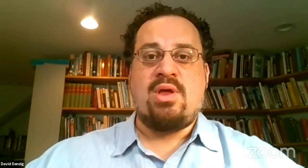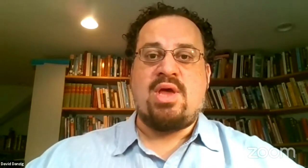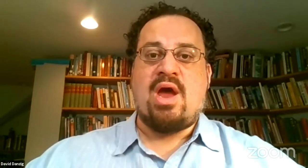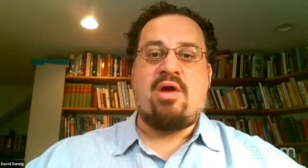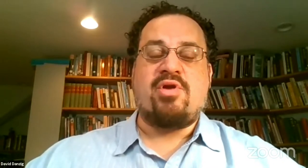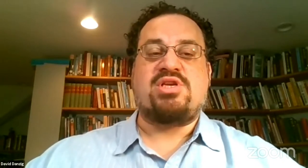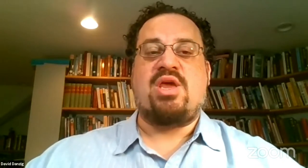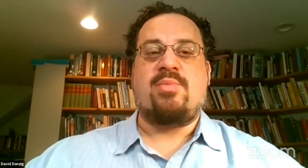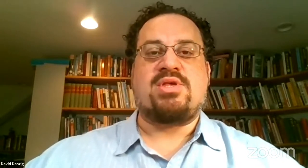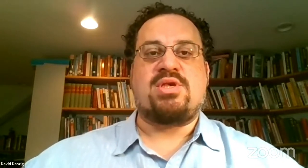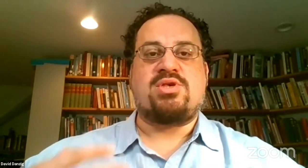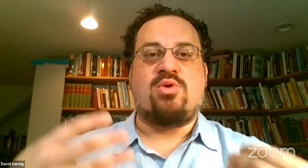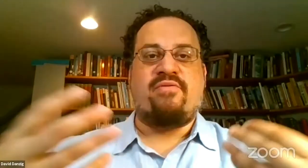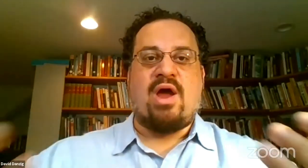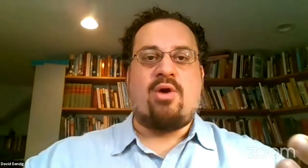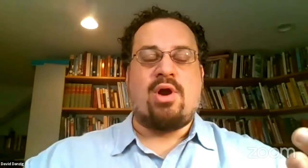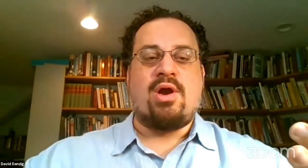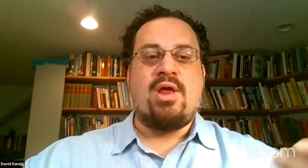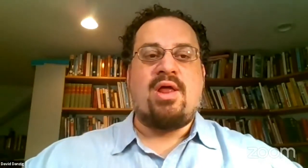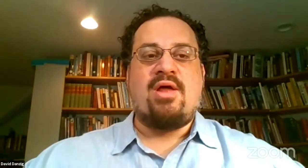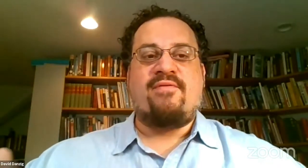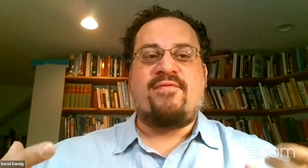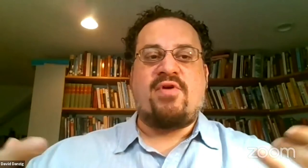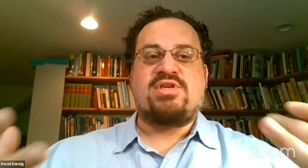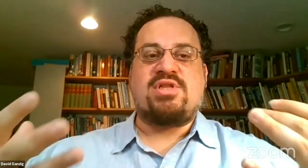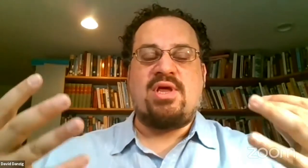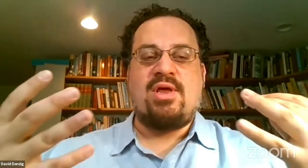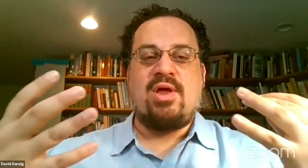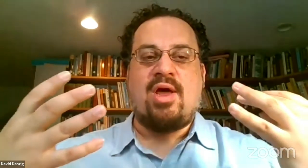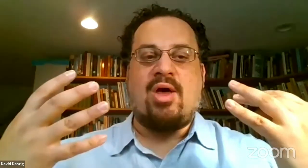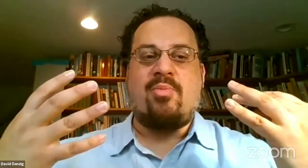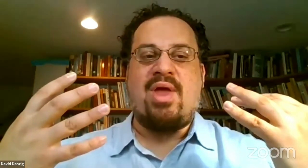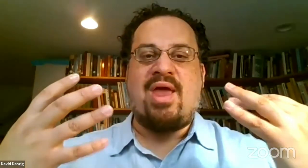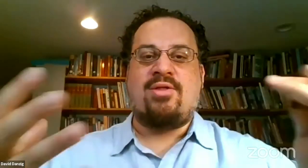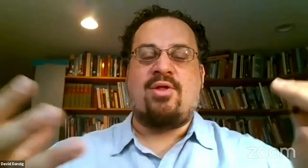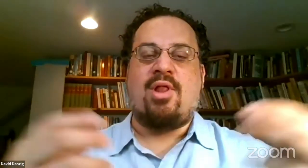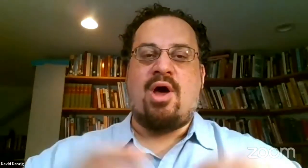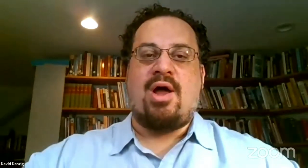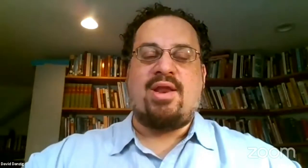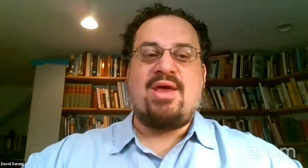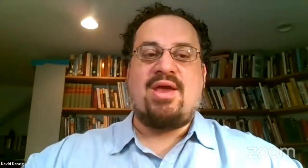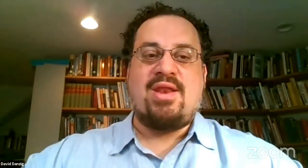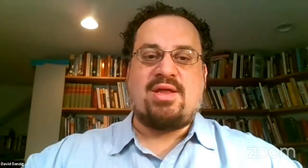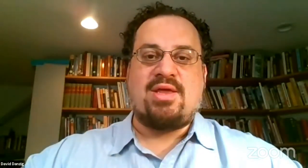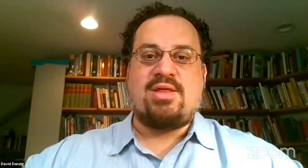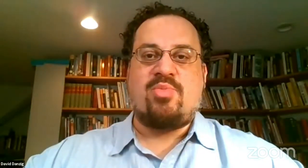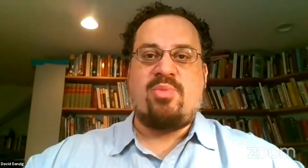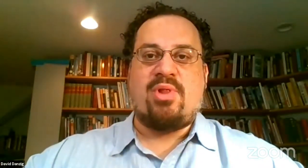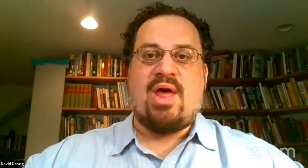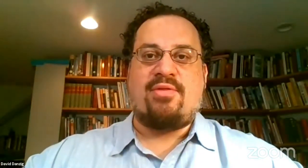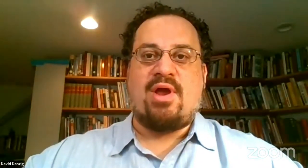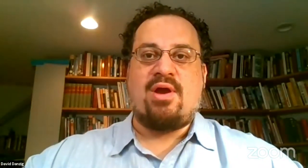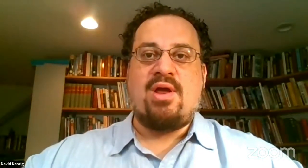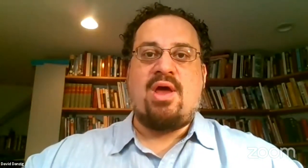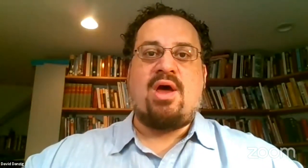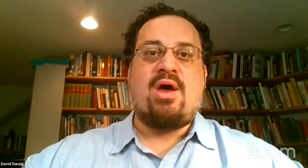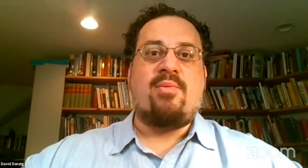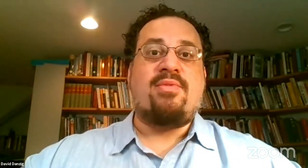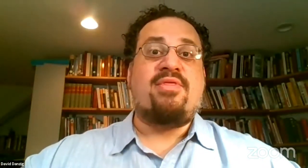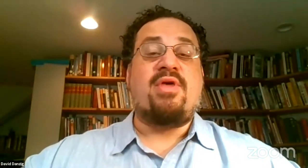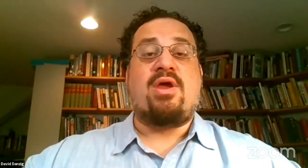team. Our outreach team is sort of our first handle on connecting to people out